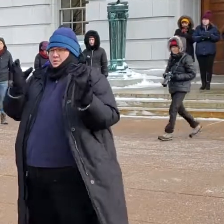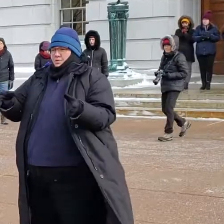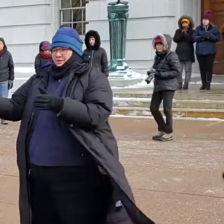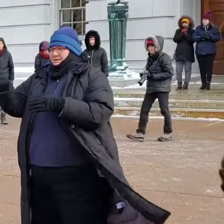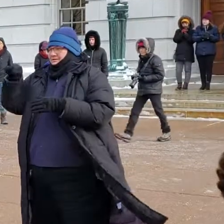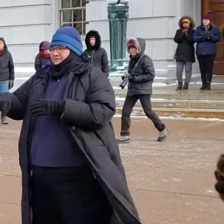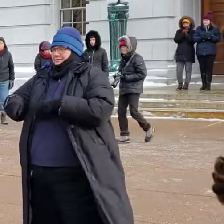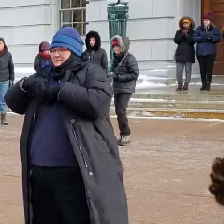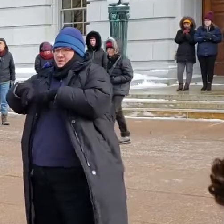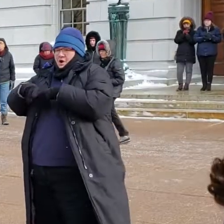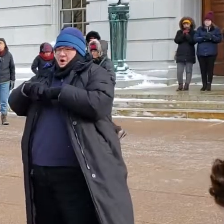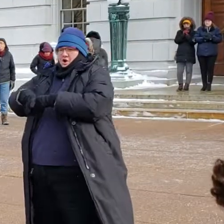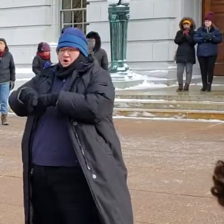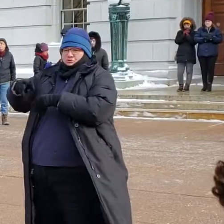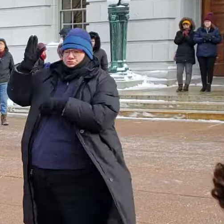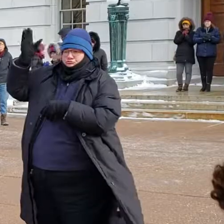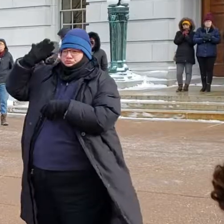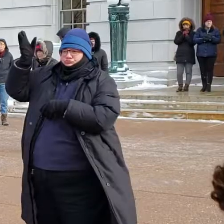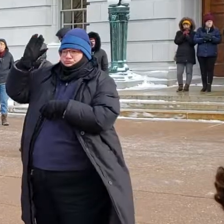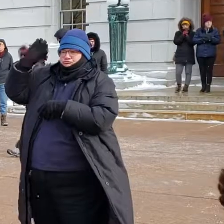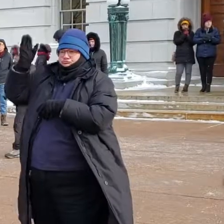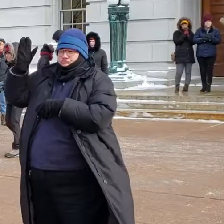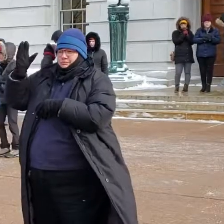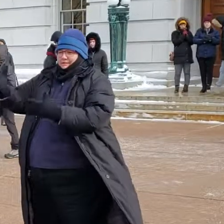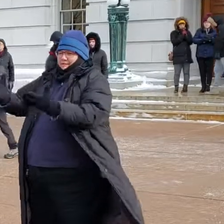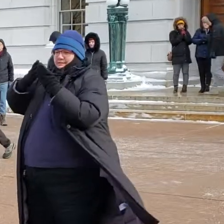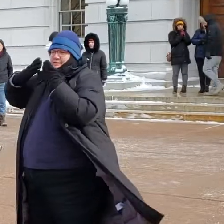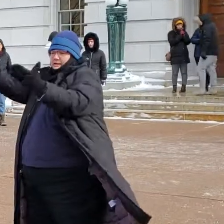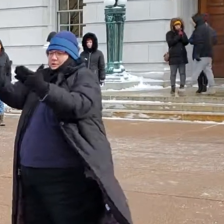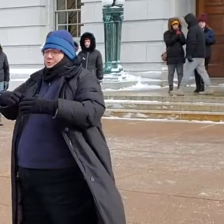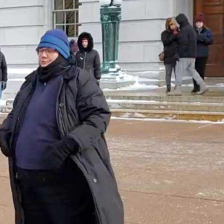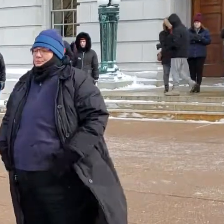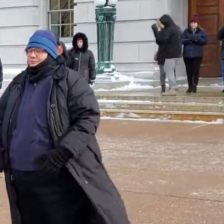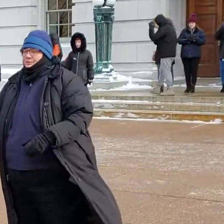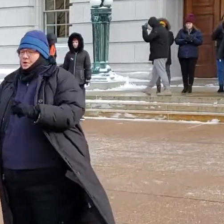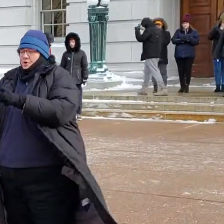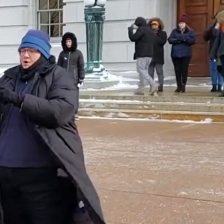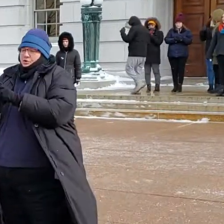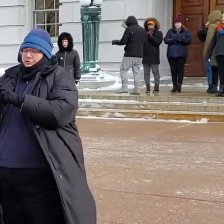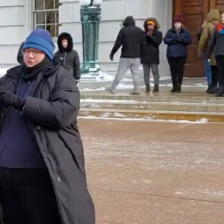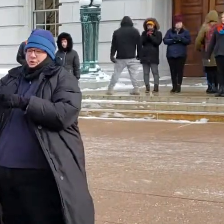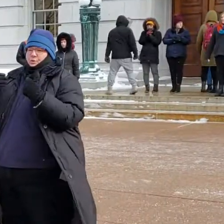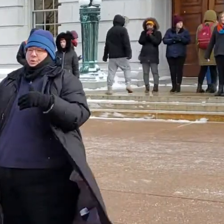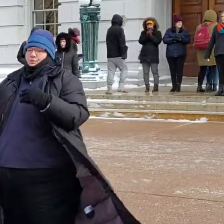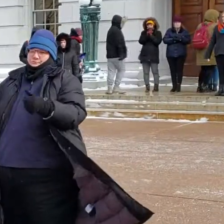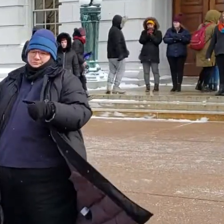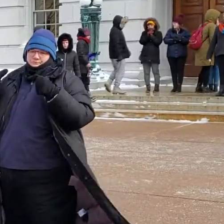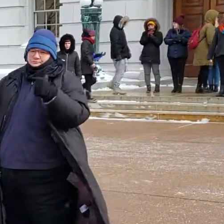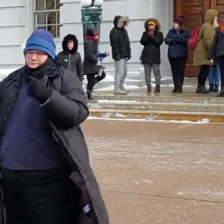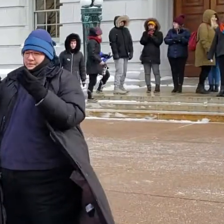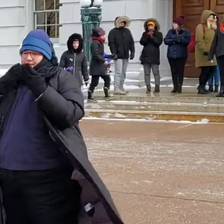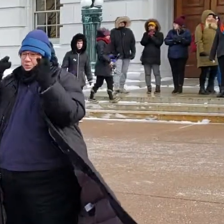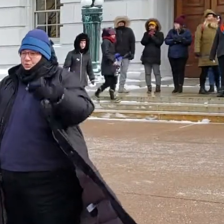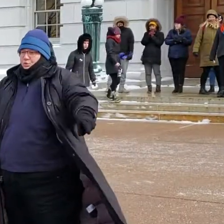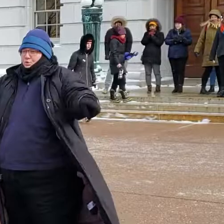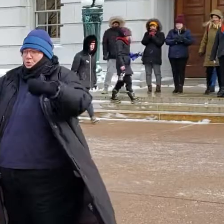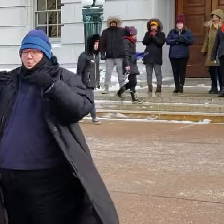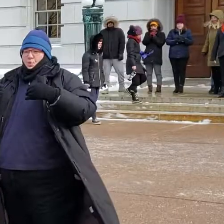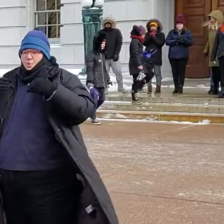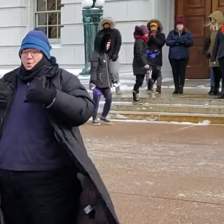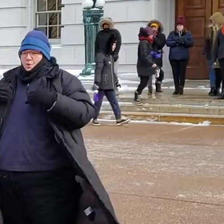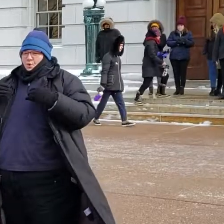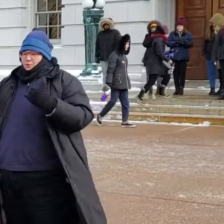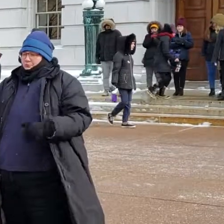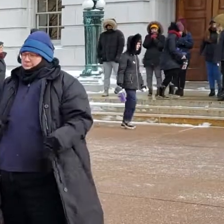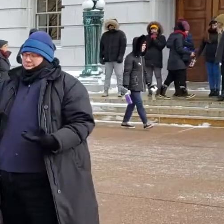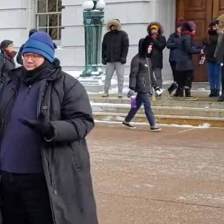for inviting me here today. I want to especially say thank you to all of you for braving the weather and coming